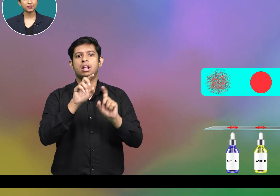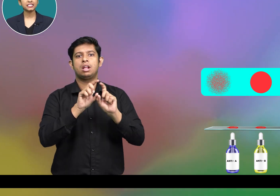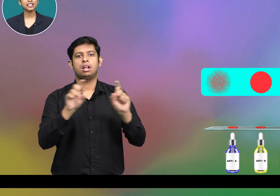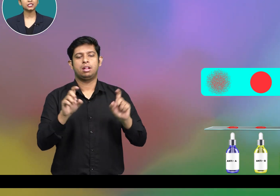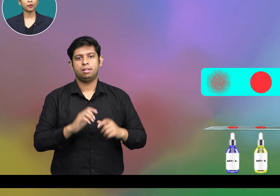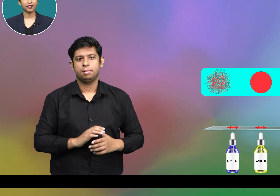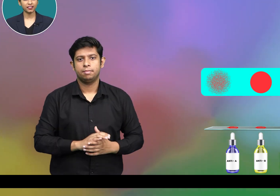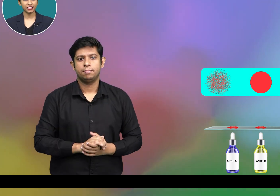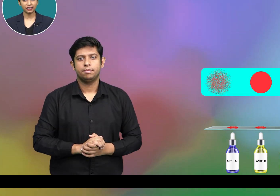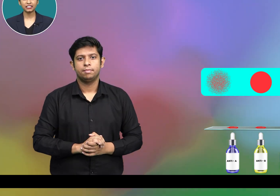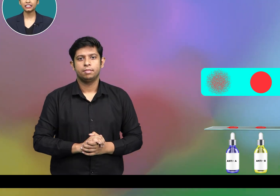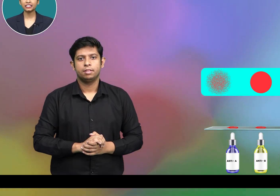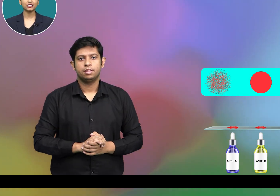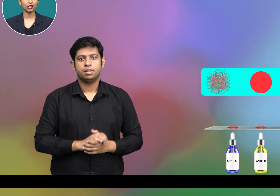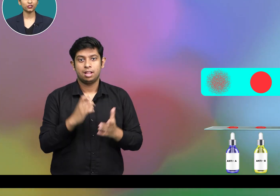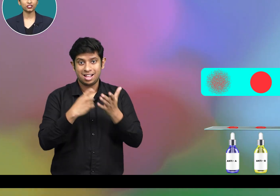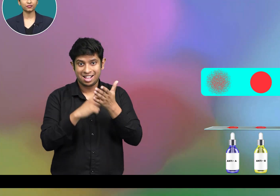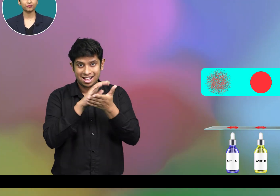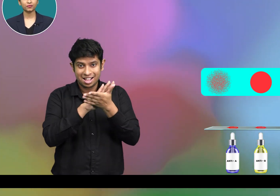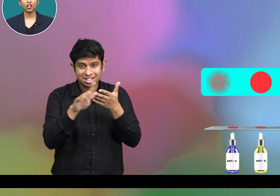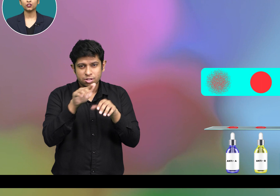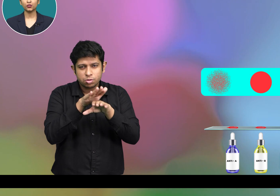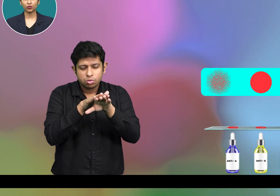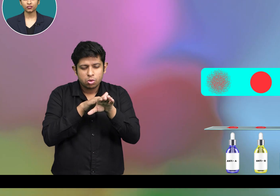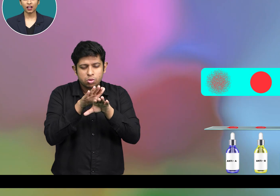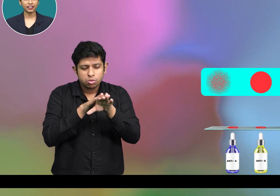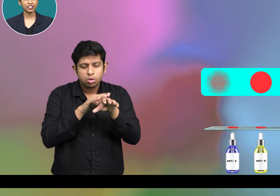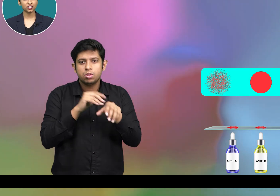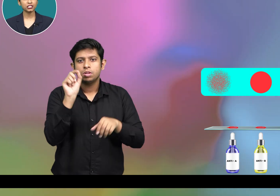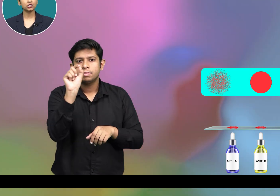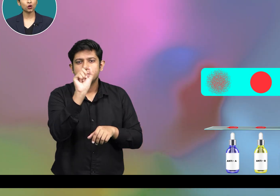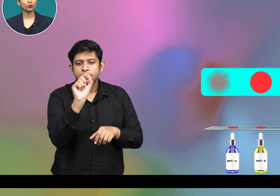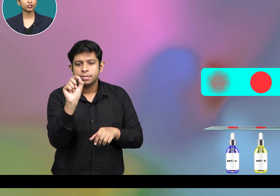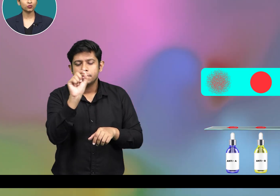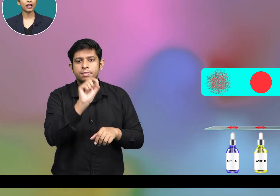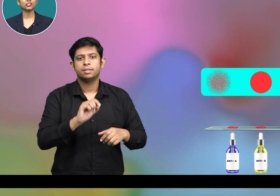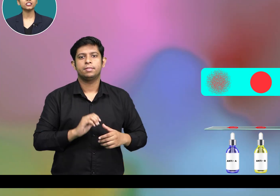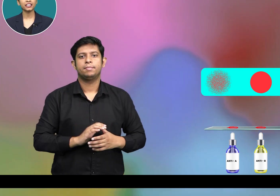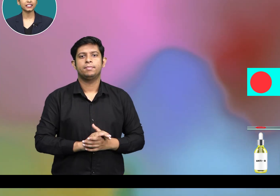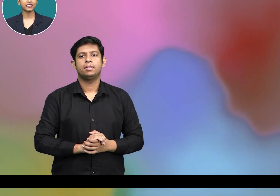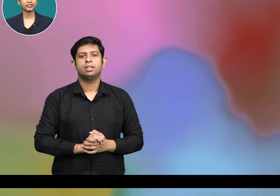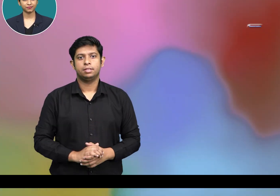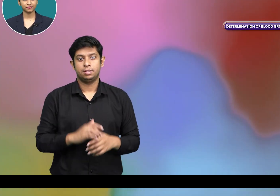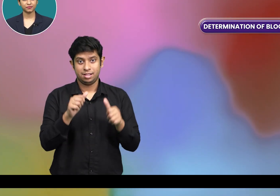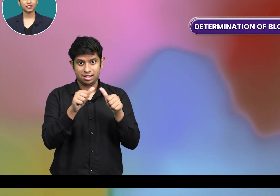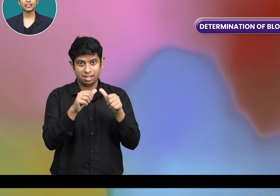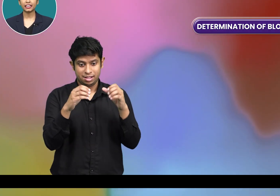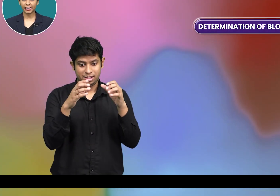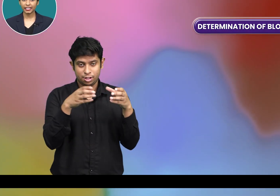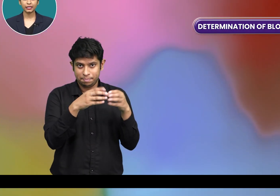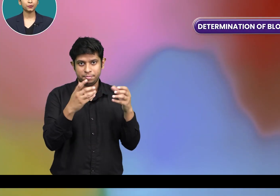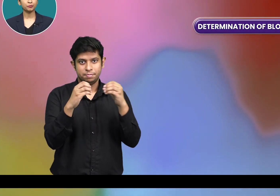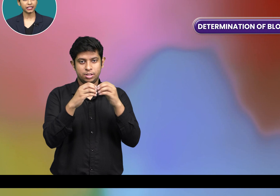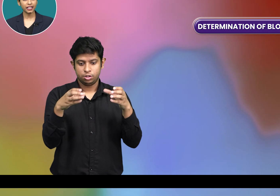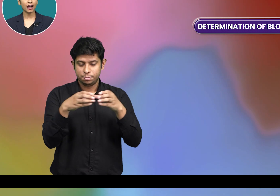RBCs, suspended in a clear solution. Note: RH is slower to agglutinate.